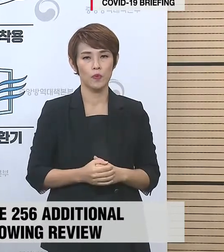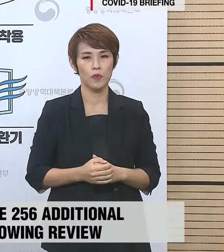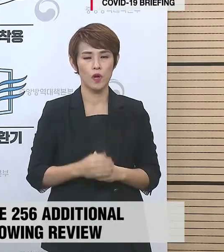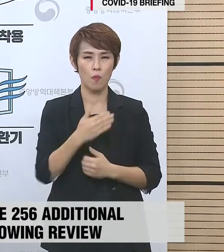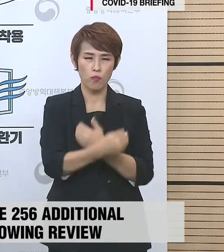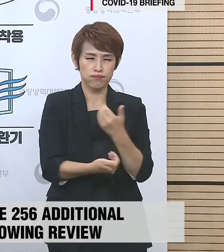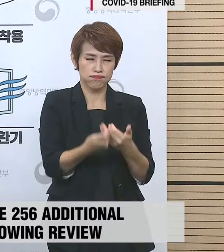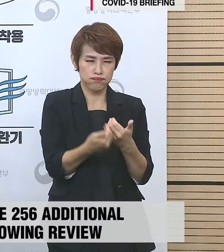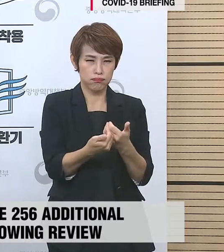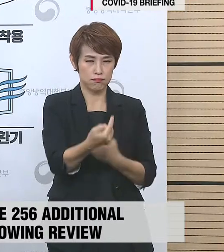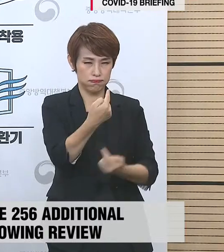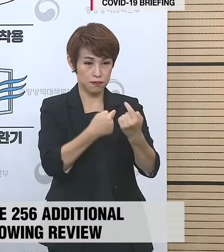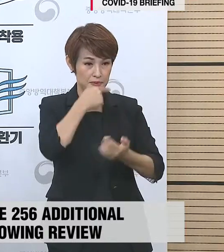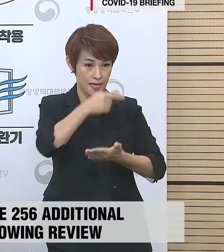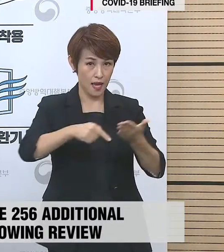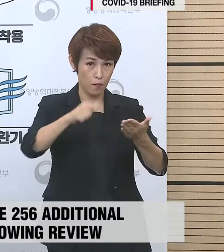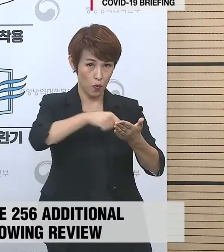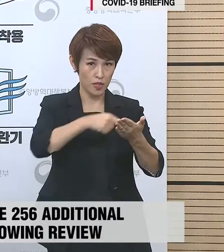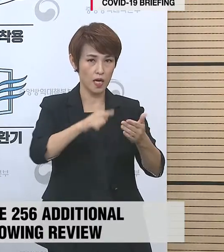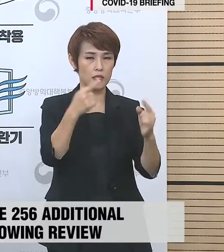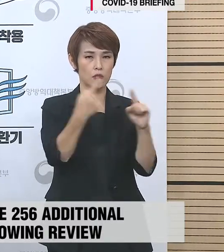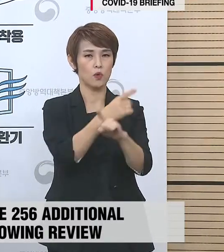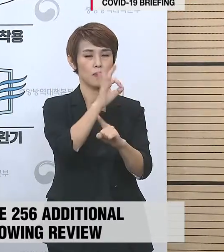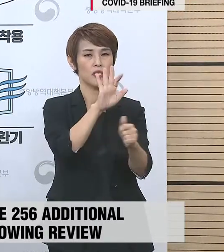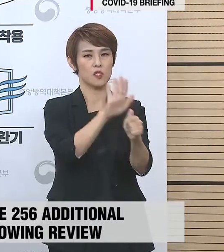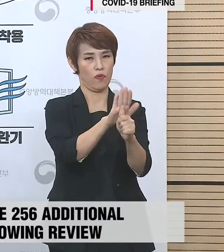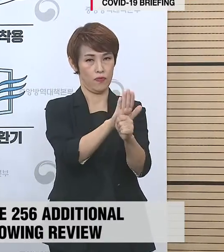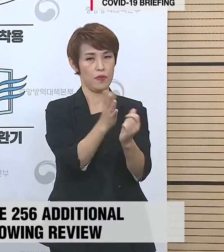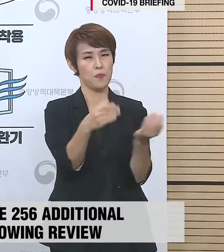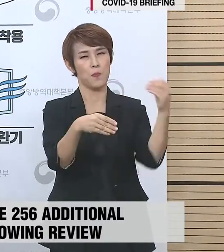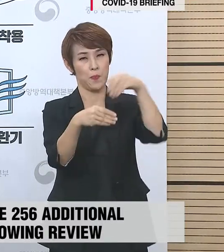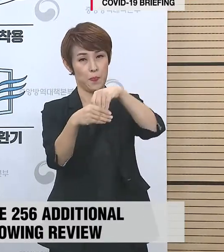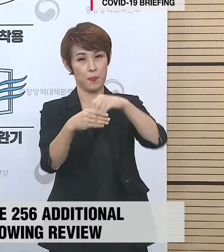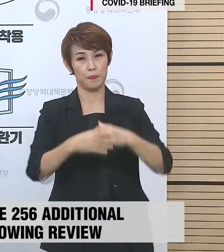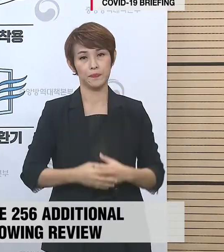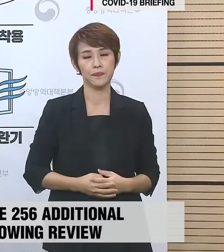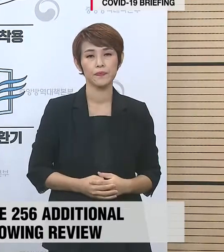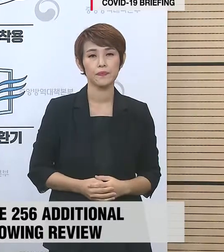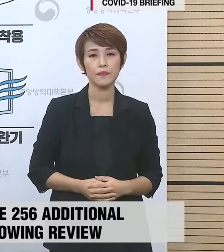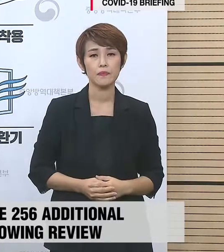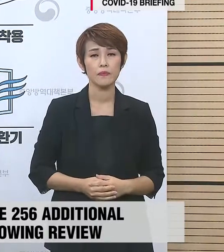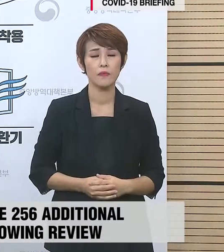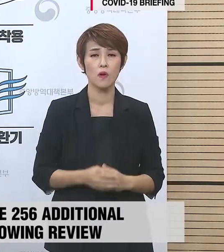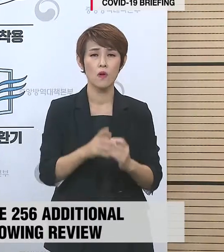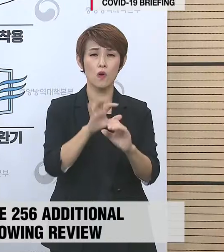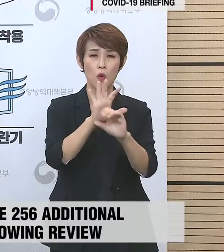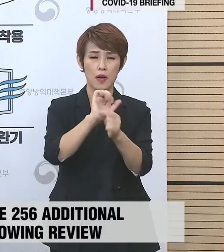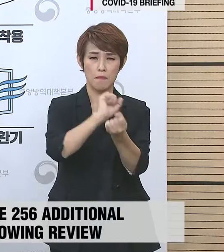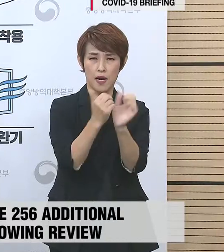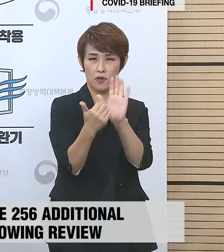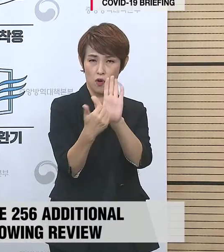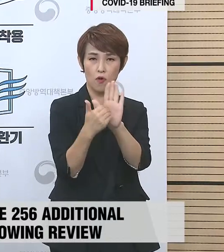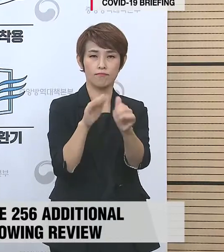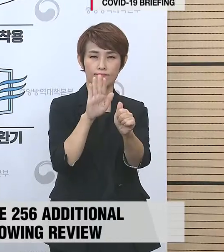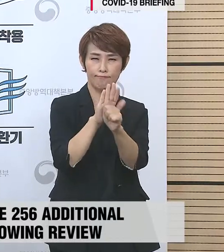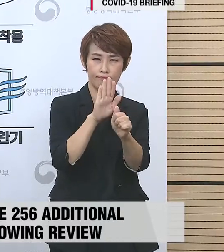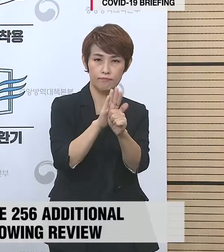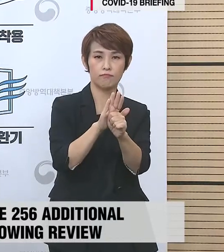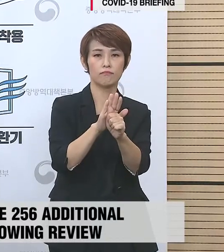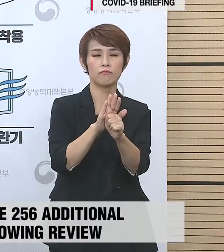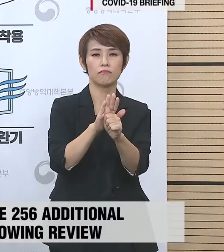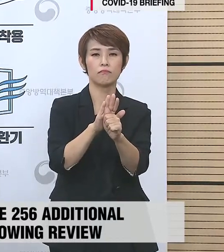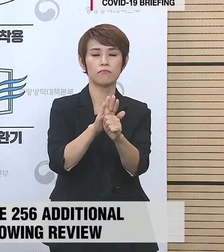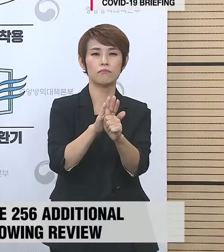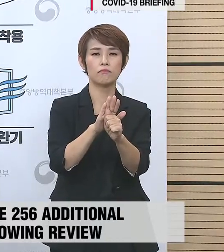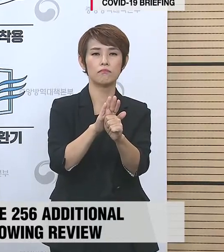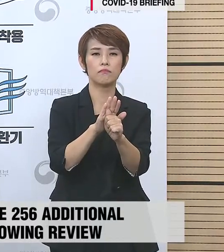personnel, medical personnel fees, and also the compensation for these people who are under